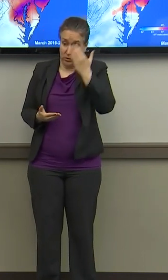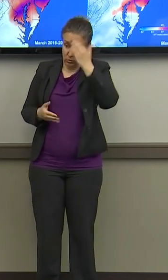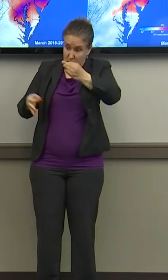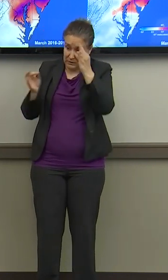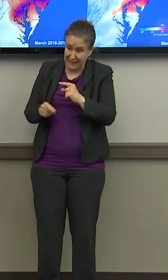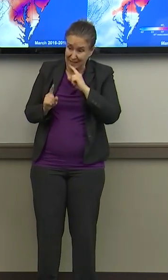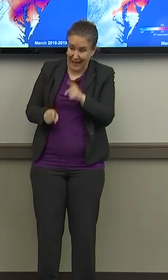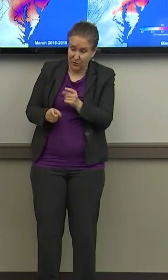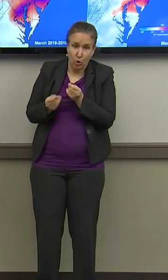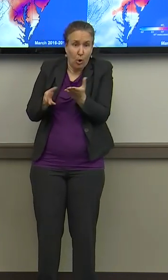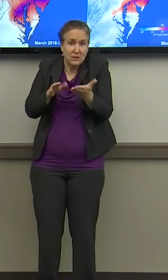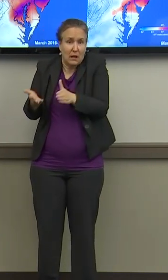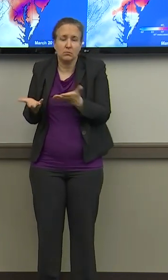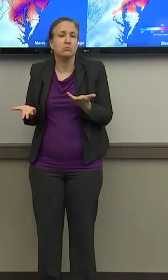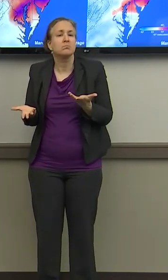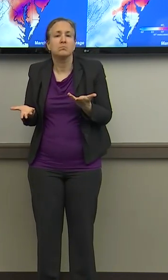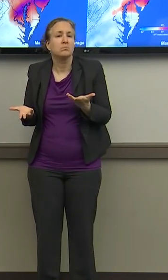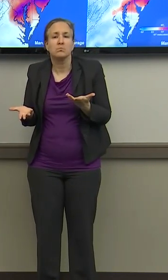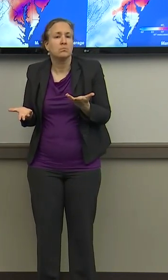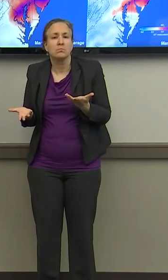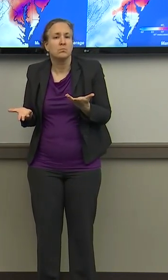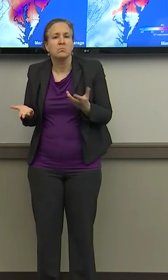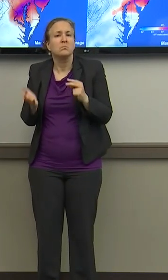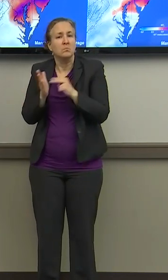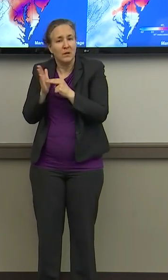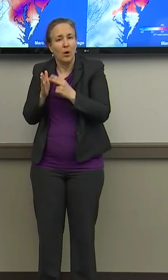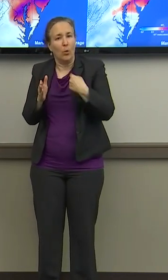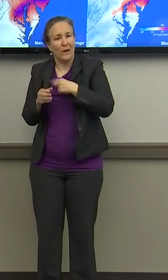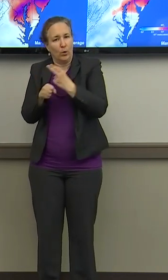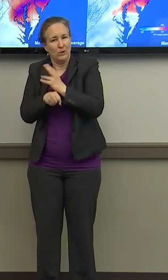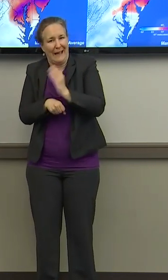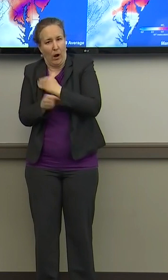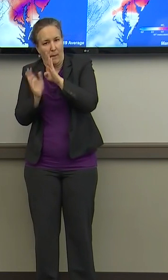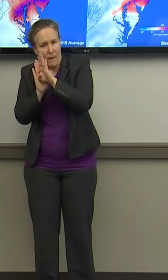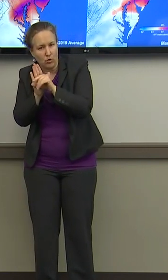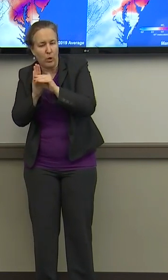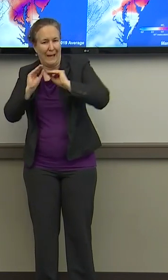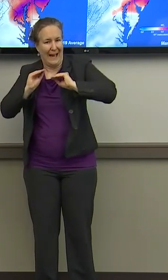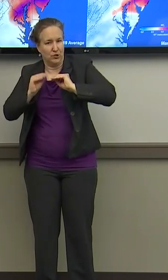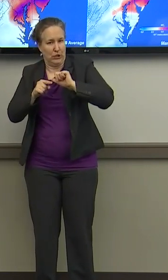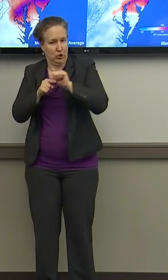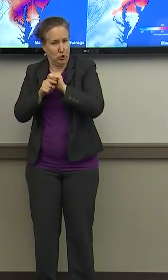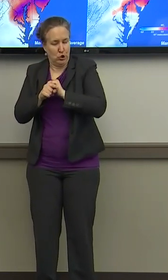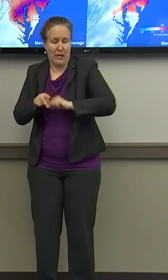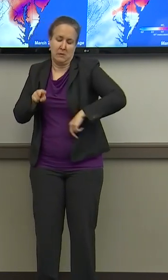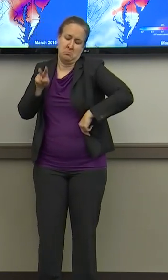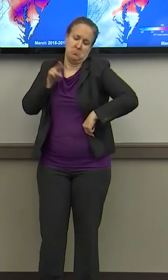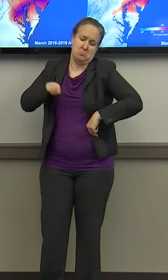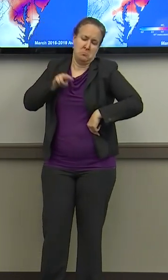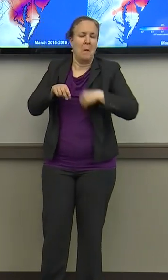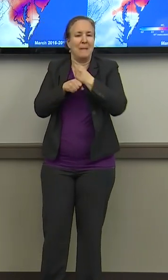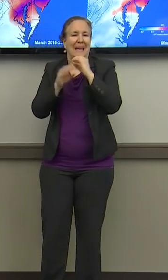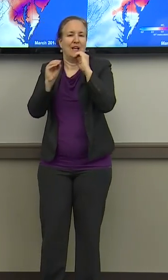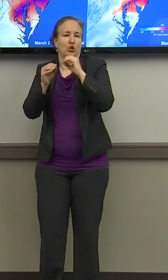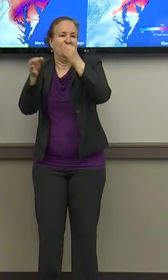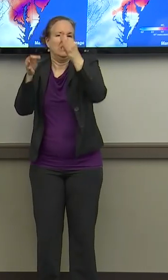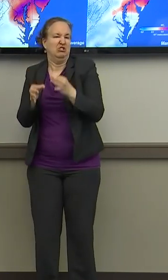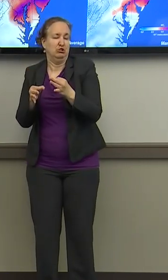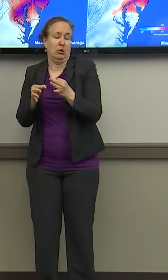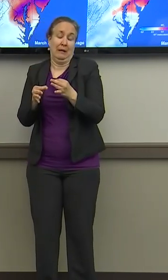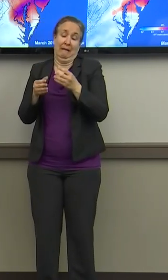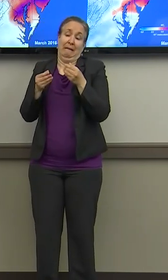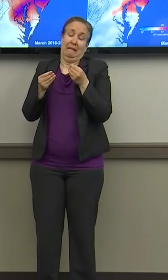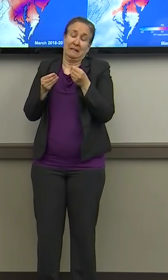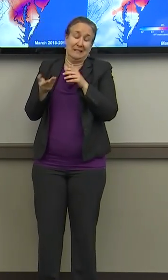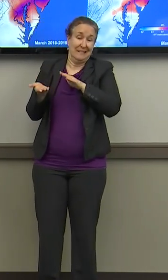sure what the cause of death is, and so we use our education and our training to make an educated decision about what that cause of death